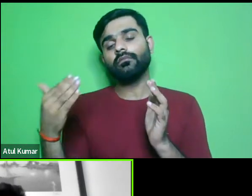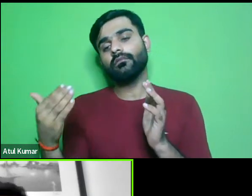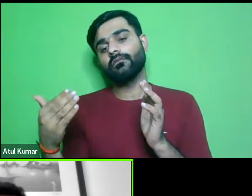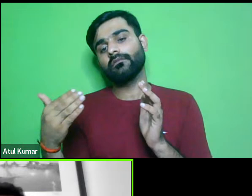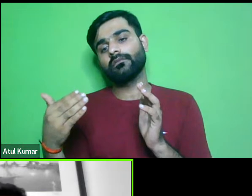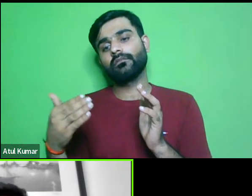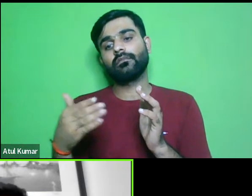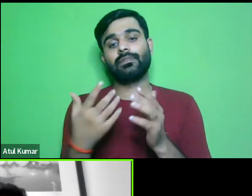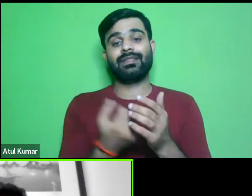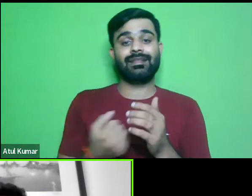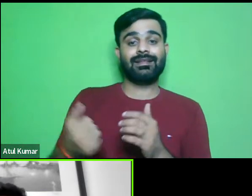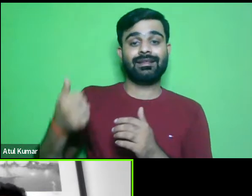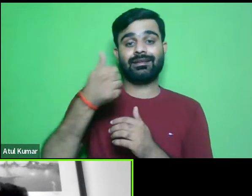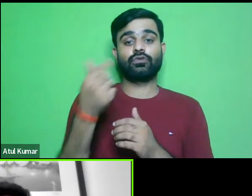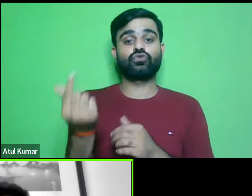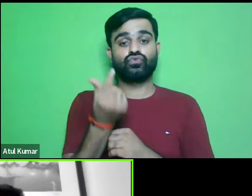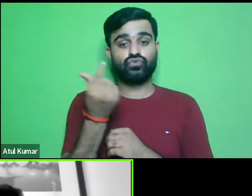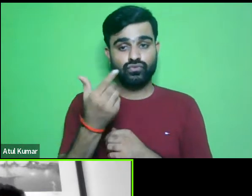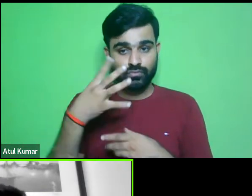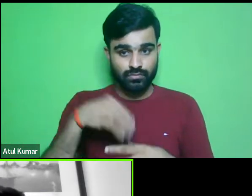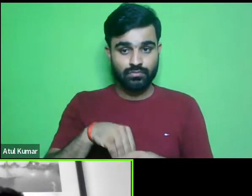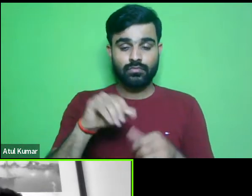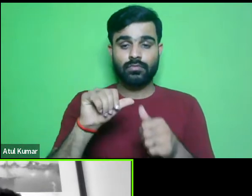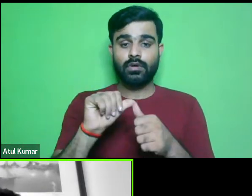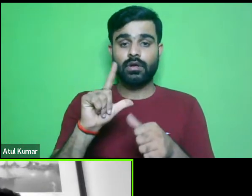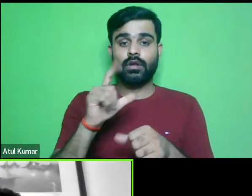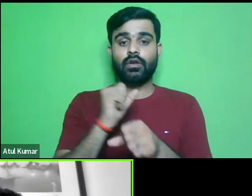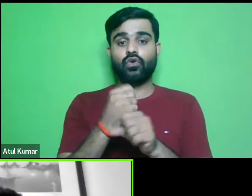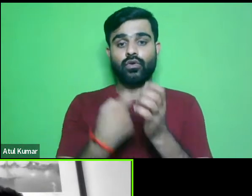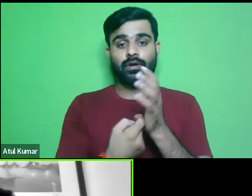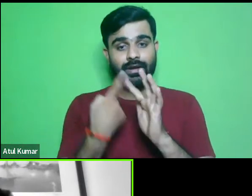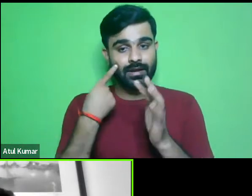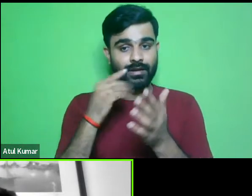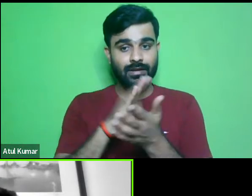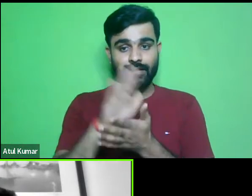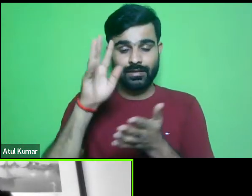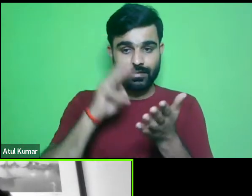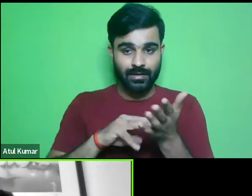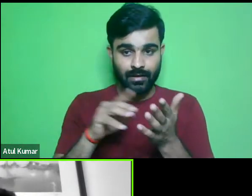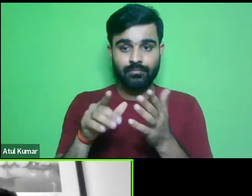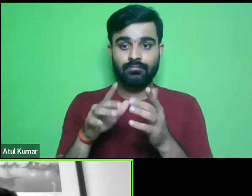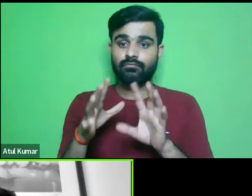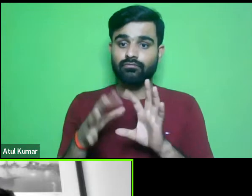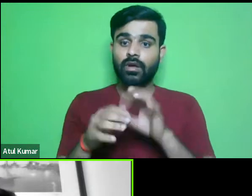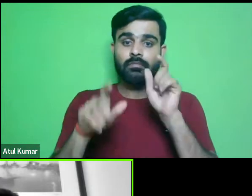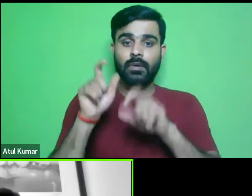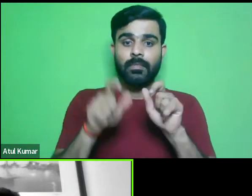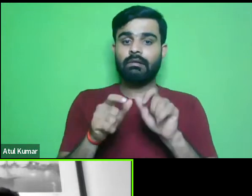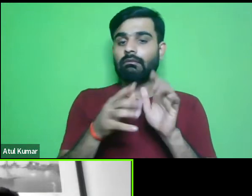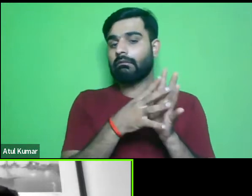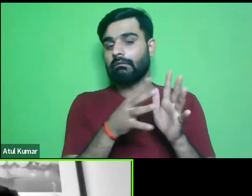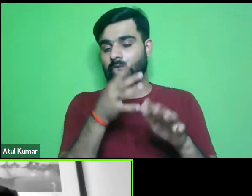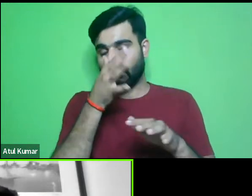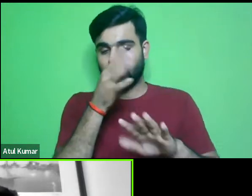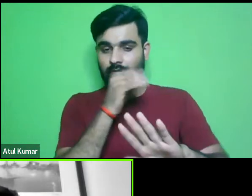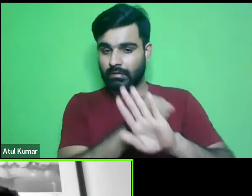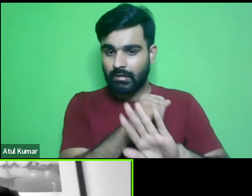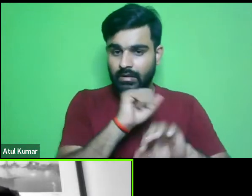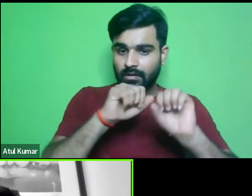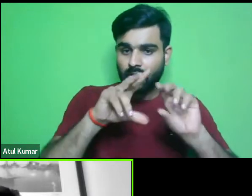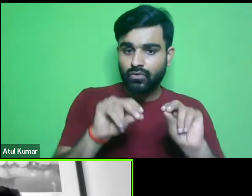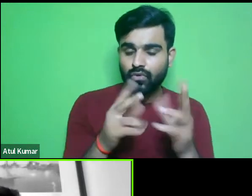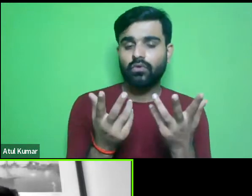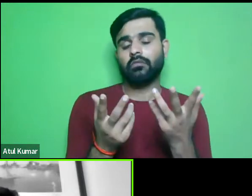the authorities were using algorithms to determine whether people are cheating on their benefits or not, right?